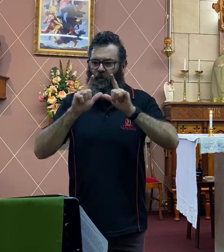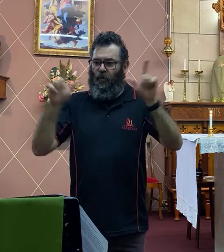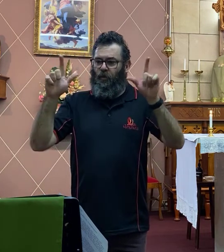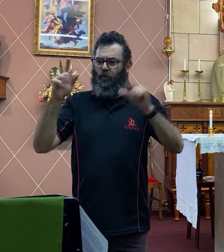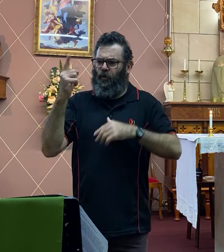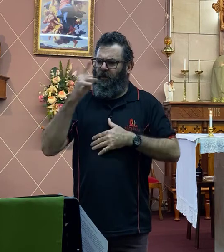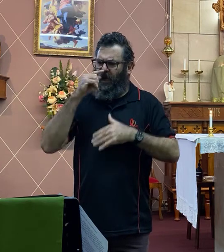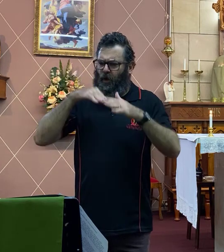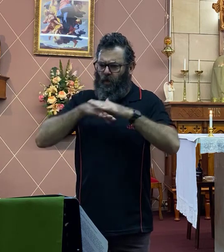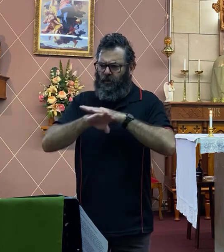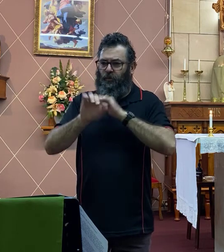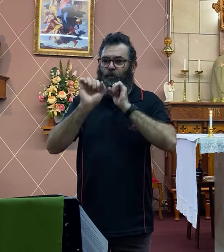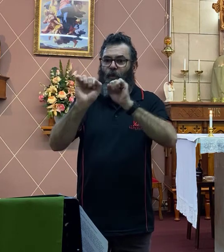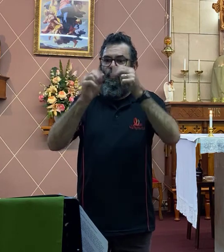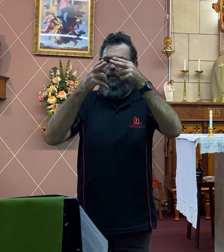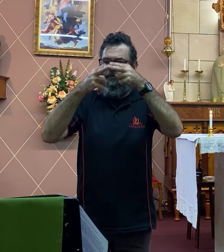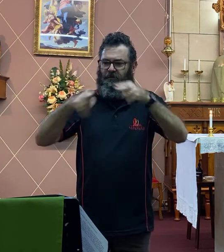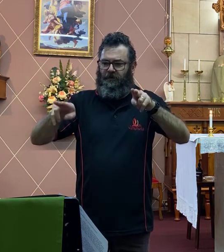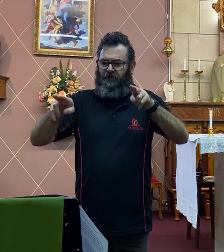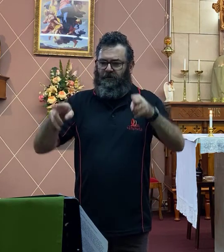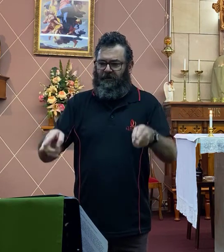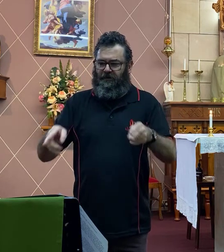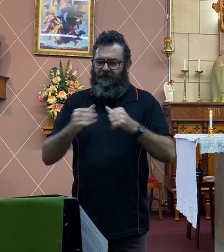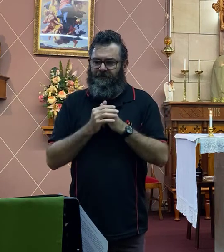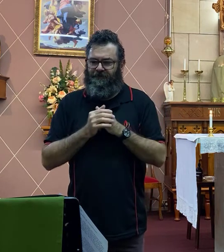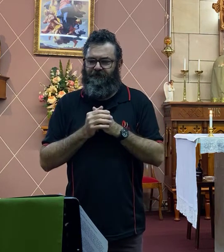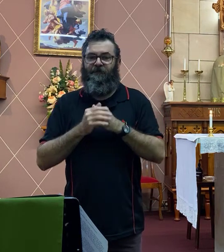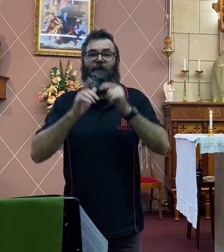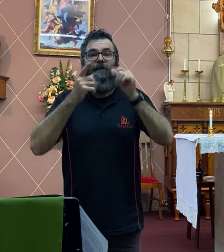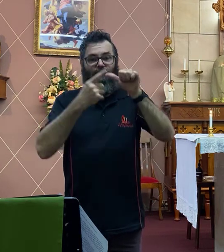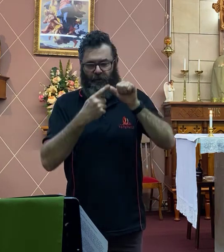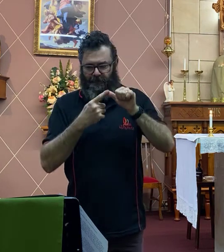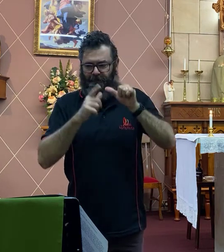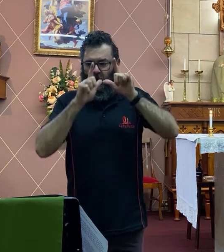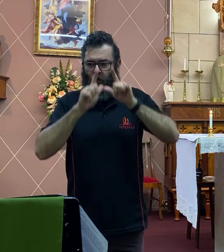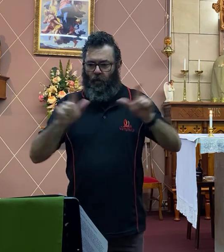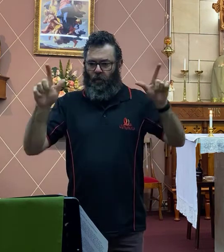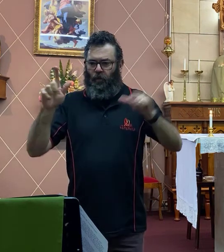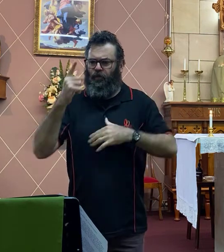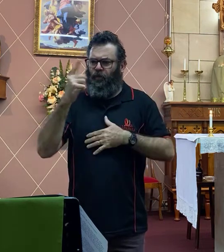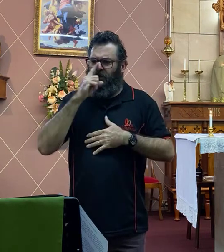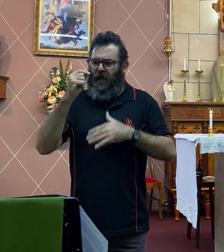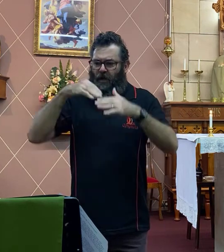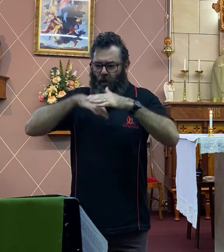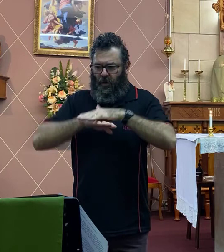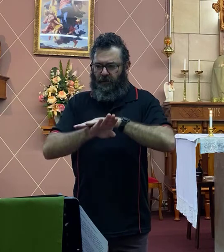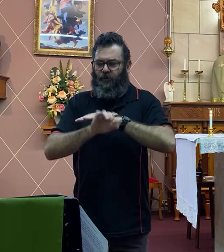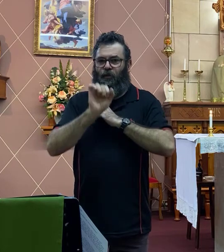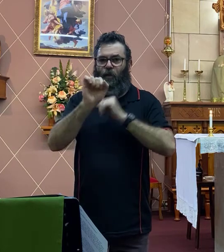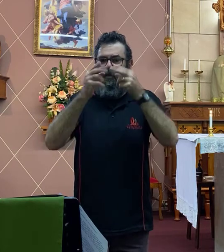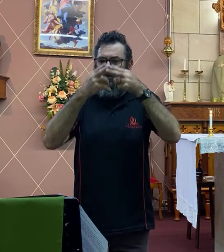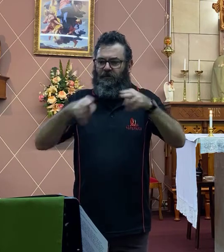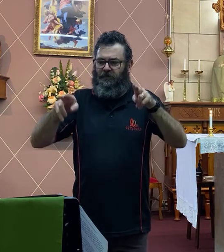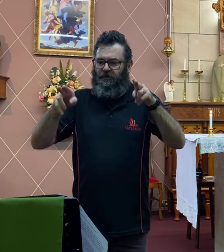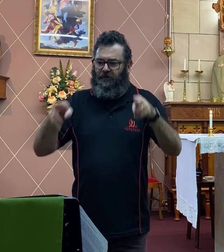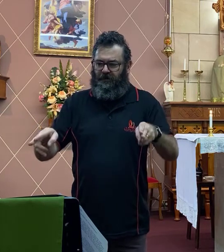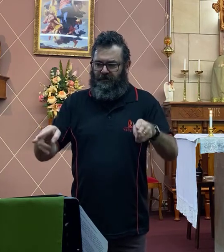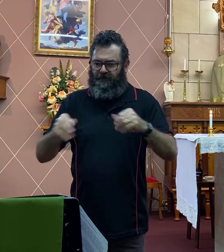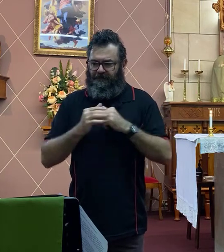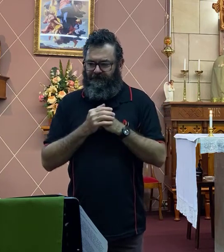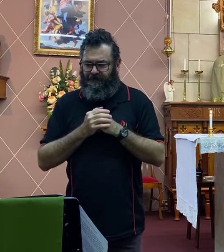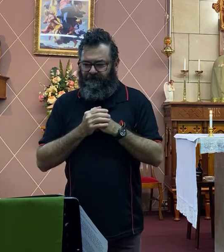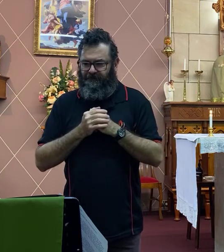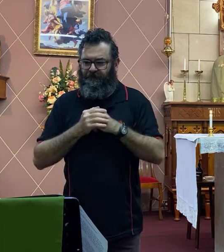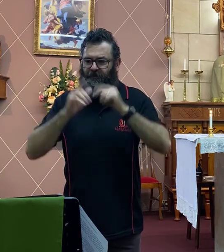The response is, Lord, who can go into your tent? Response, Lord, who can go into